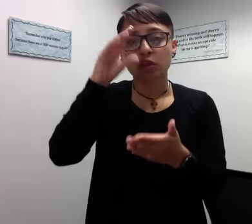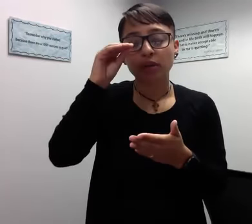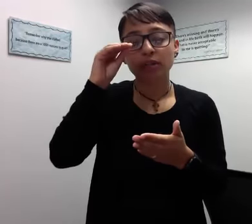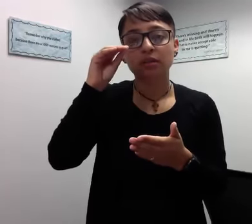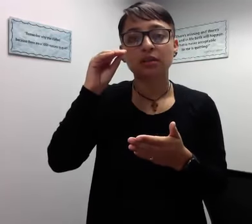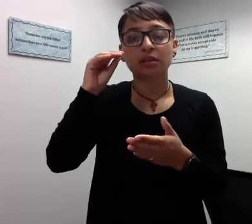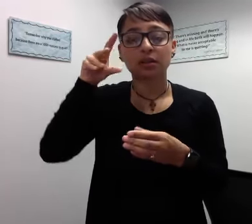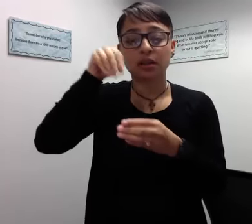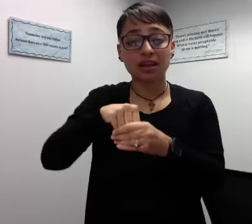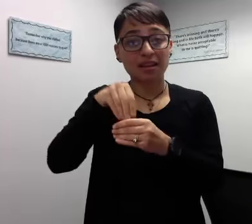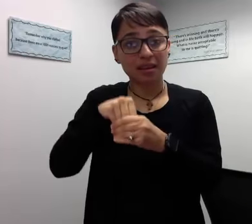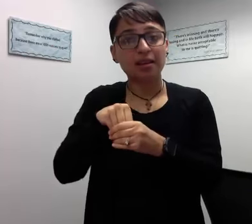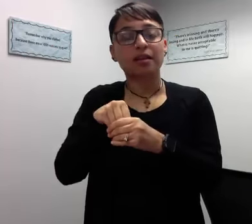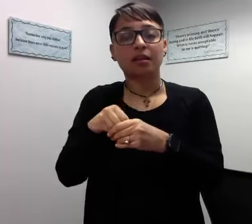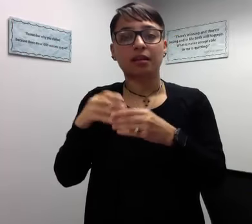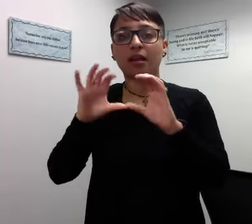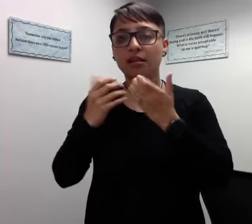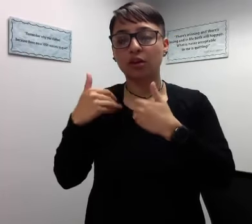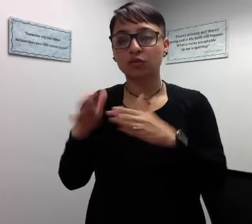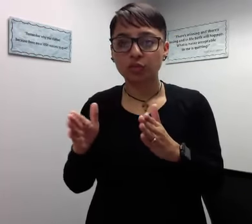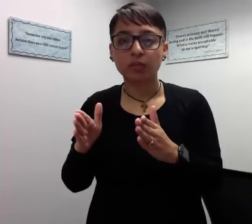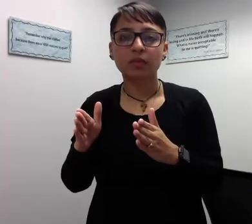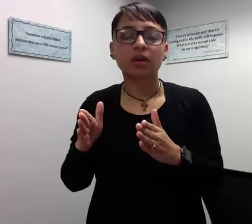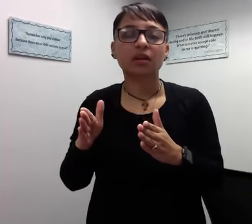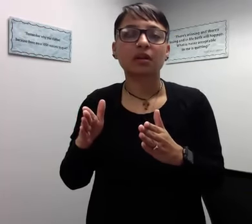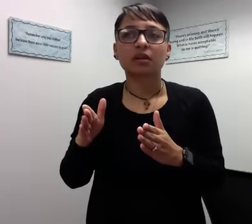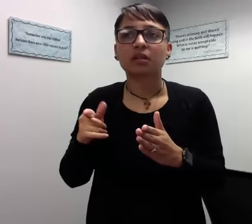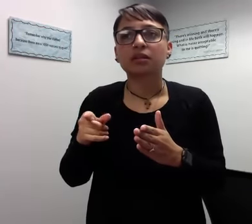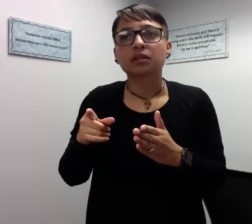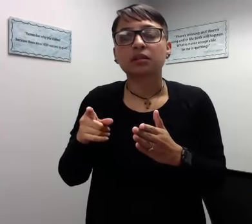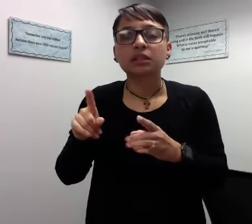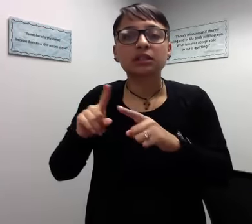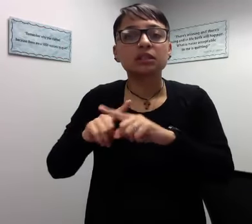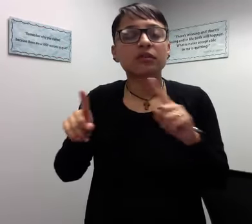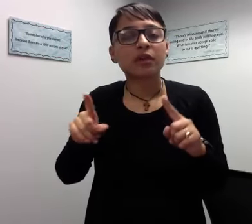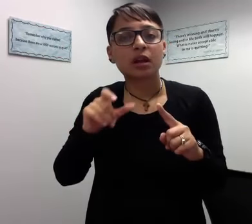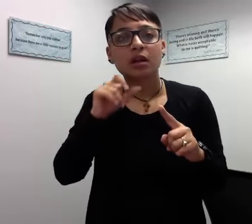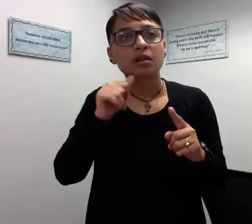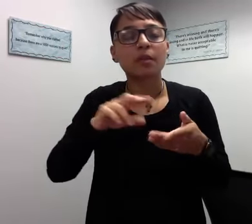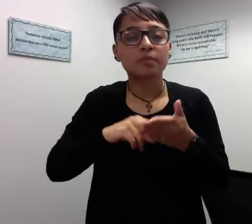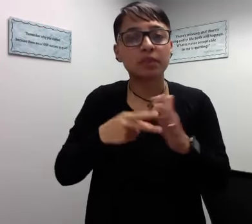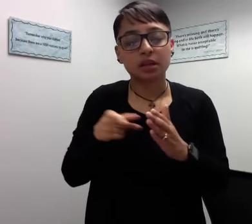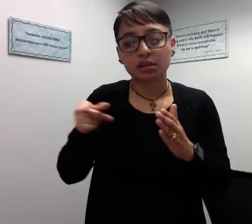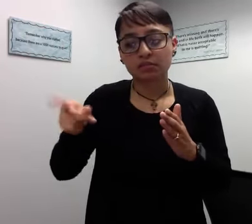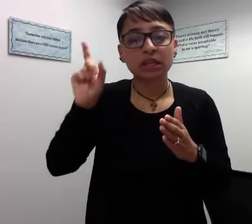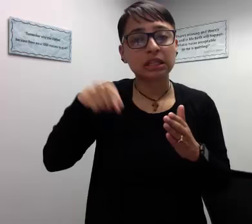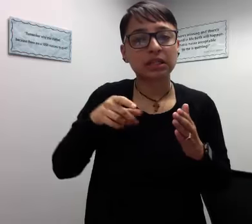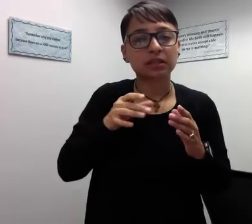education classroom. The difference isn't that he needs specialized instruction, it's that he needs